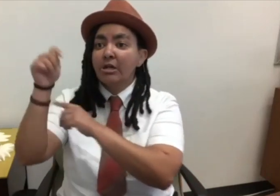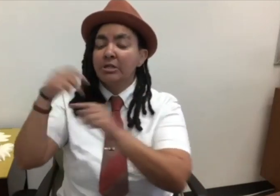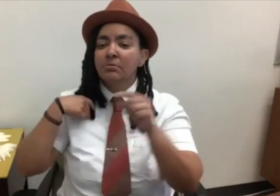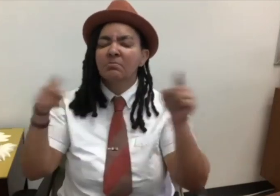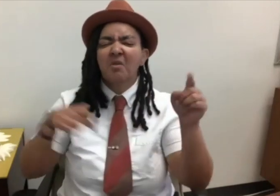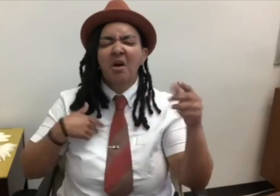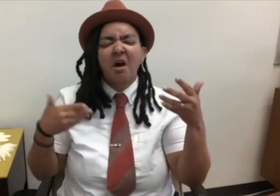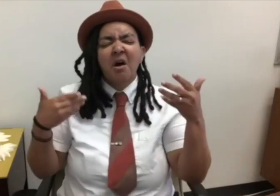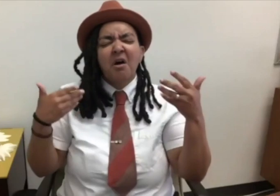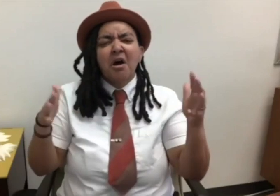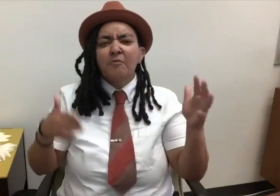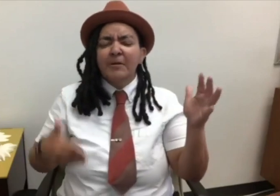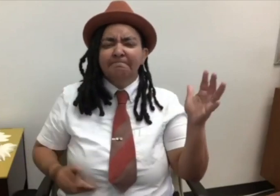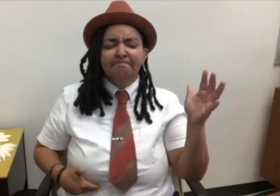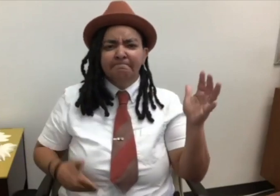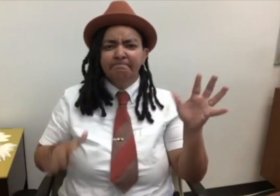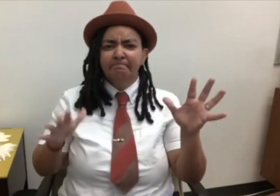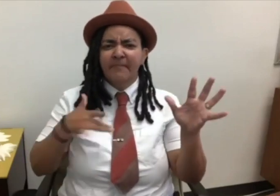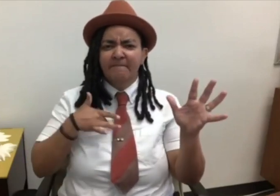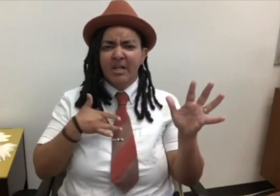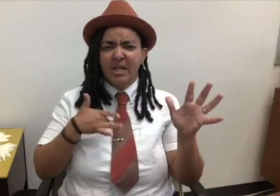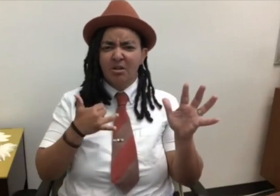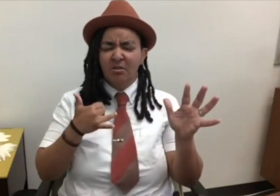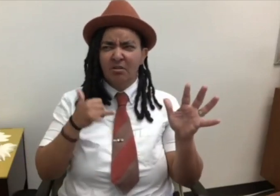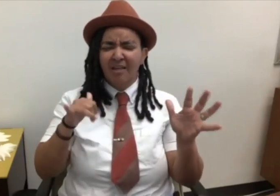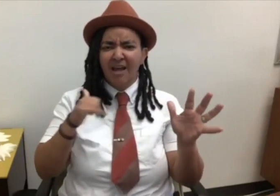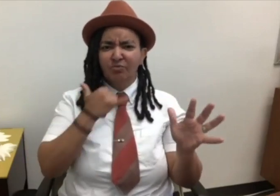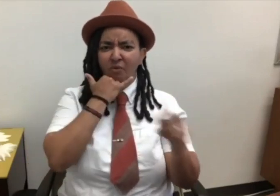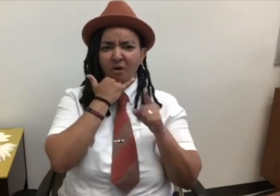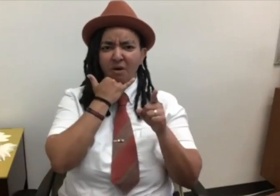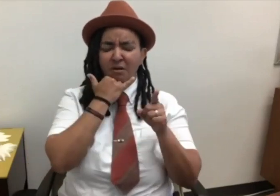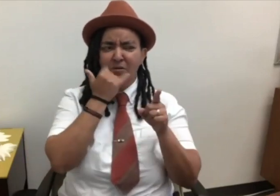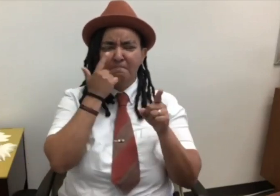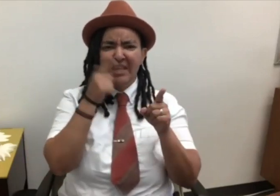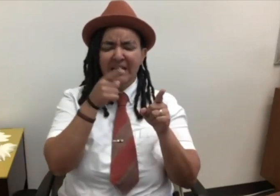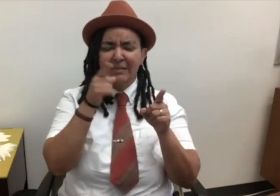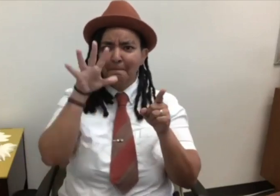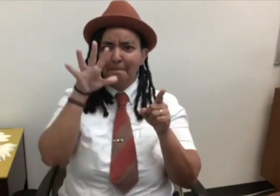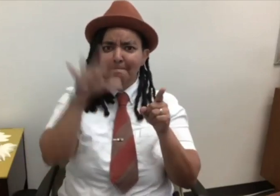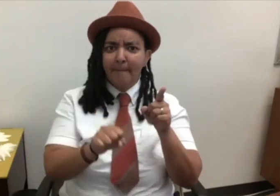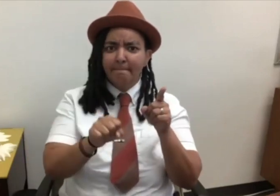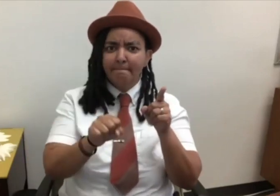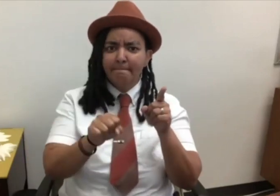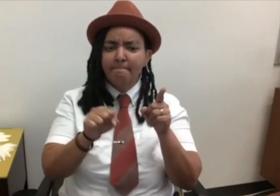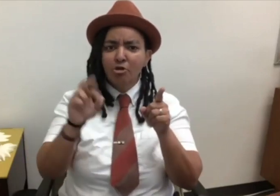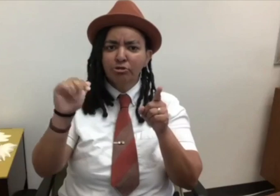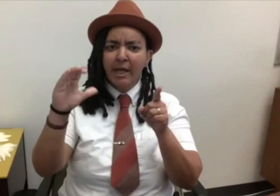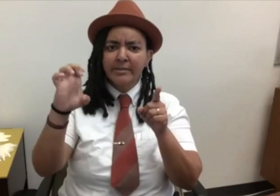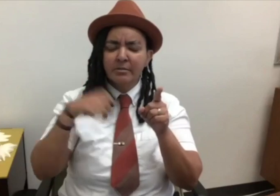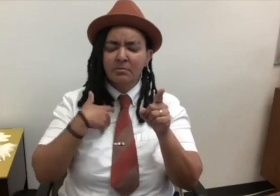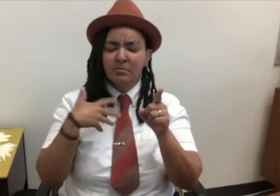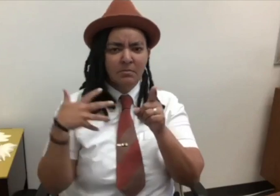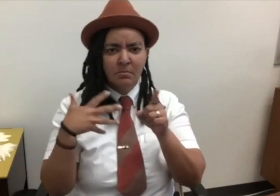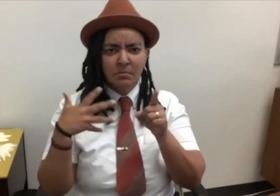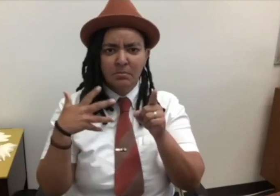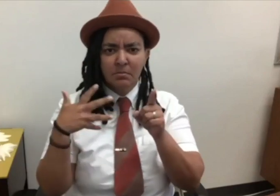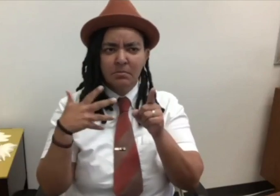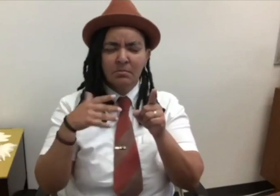deaf critical theory, I knew it was something that needed to exist, but I realized it also was